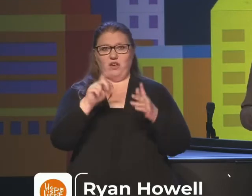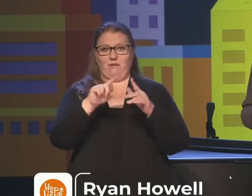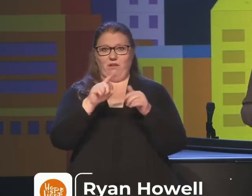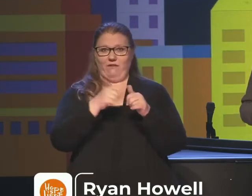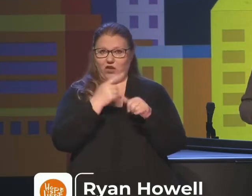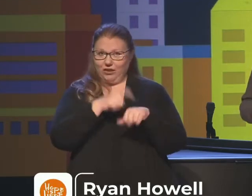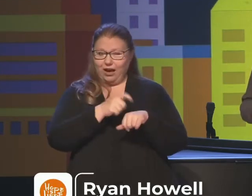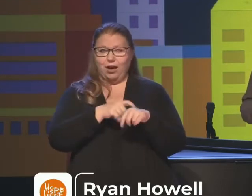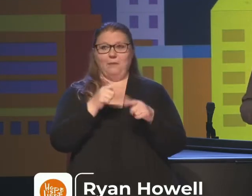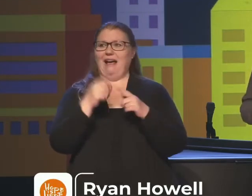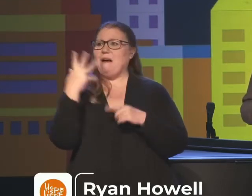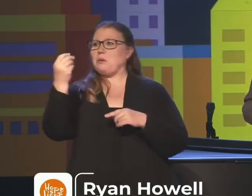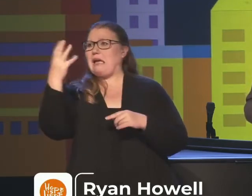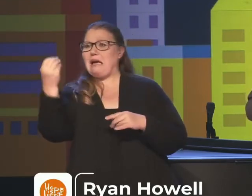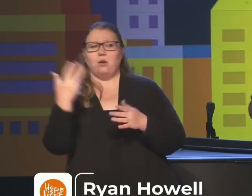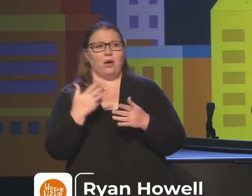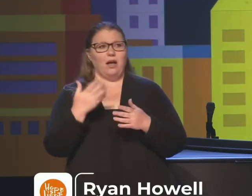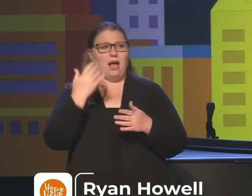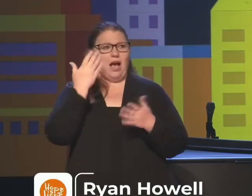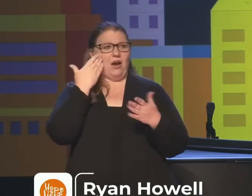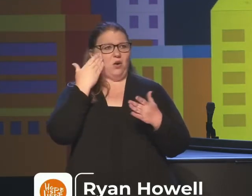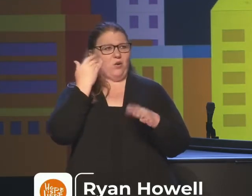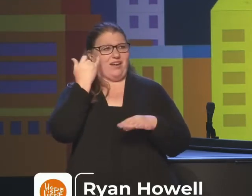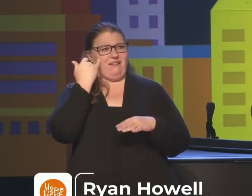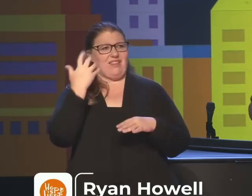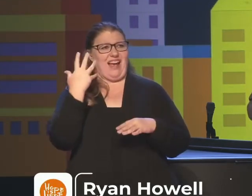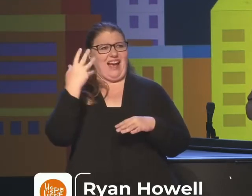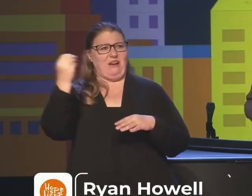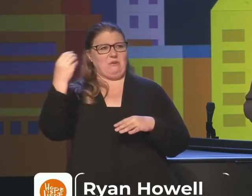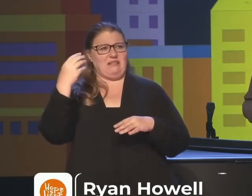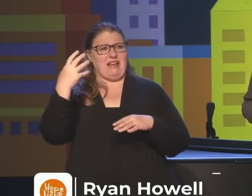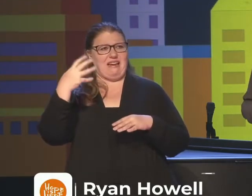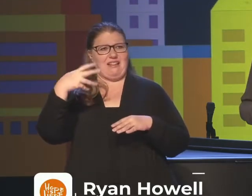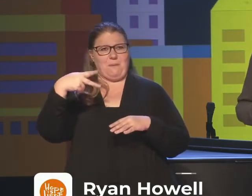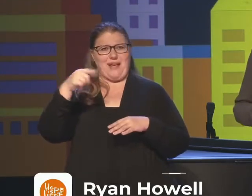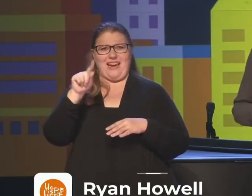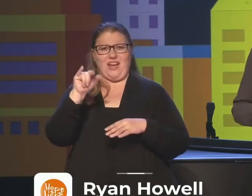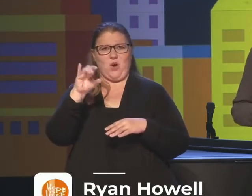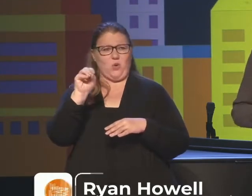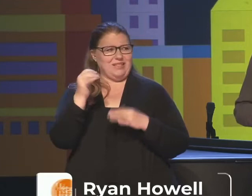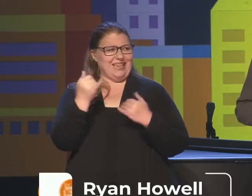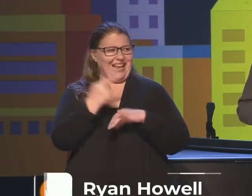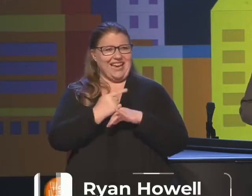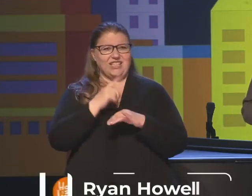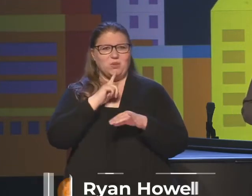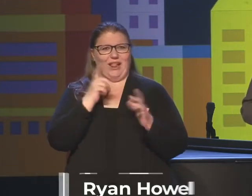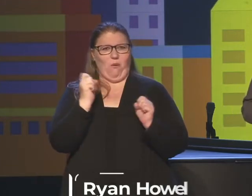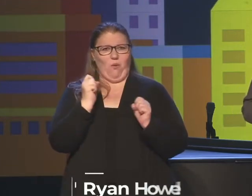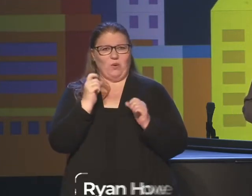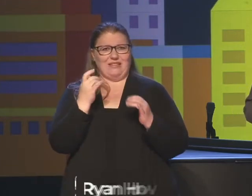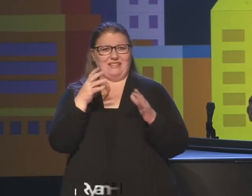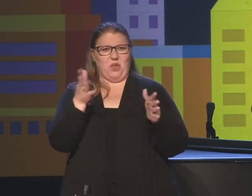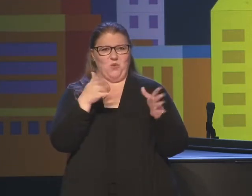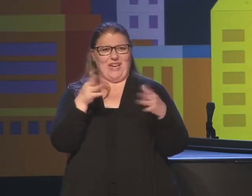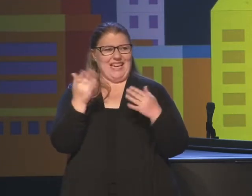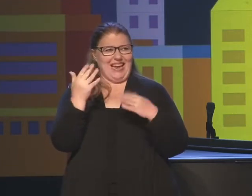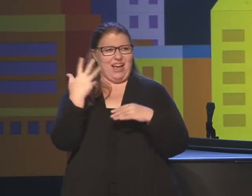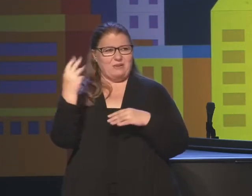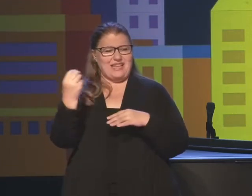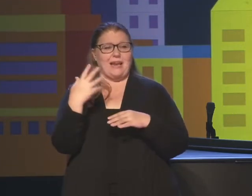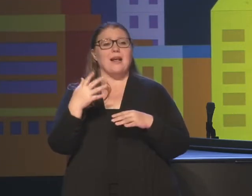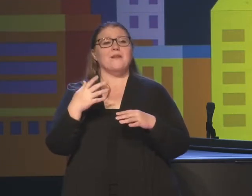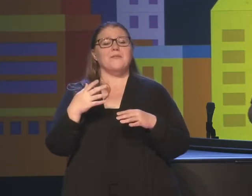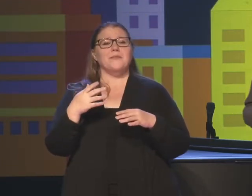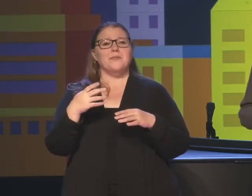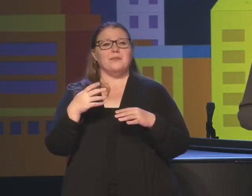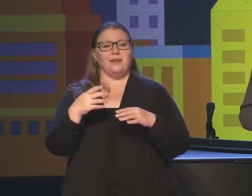in the atrium, or I don't know if you'd be out on the patio today. It's a little chilly, windy out there, but that's all right. Great to have everybody with us today. Open up your